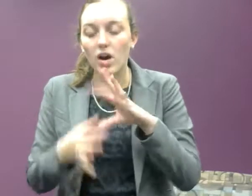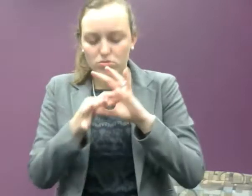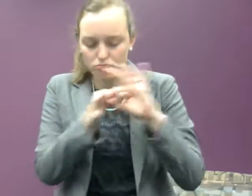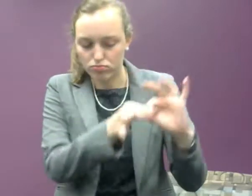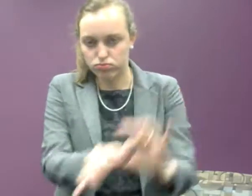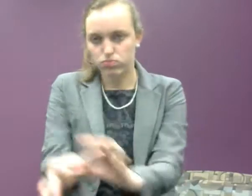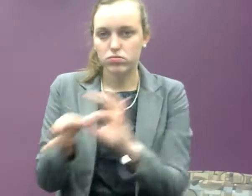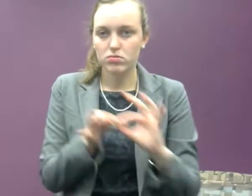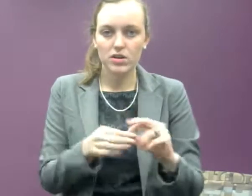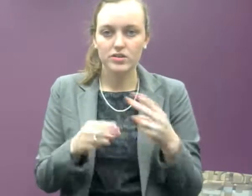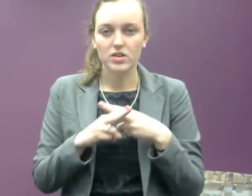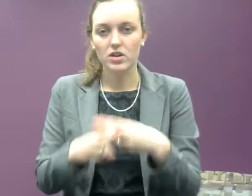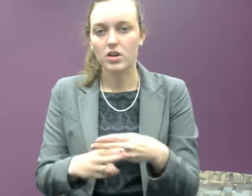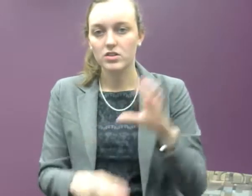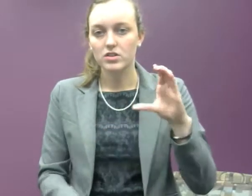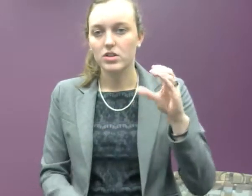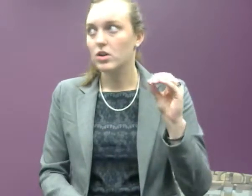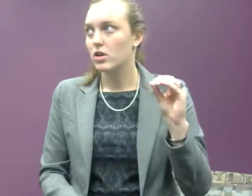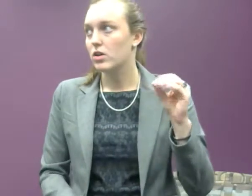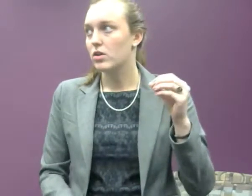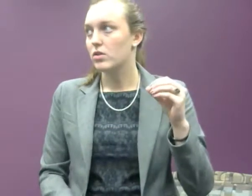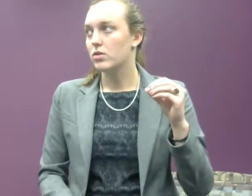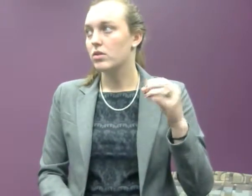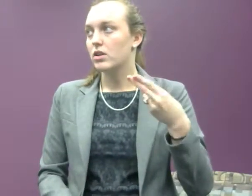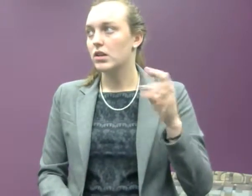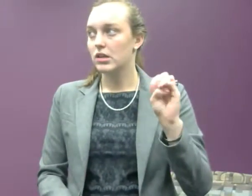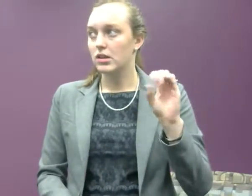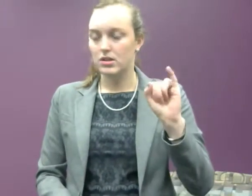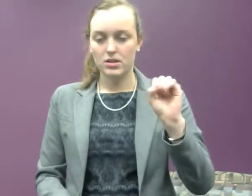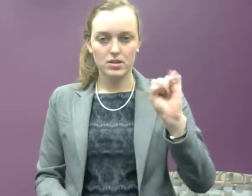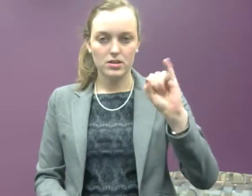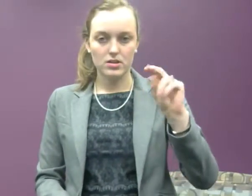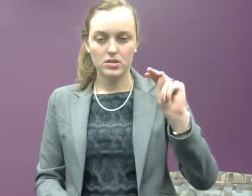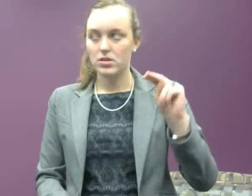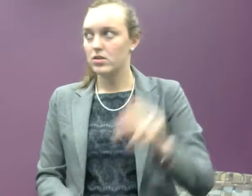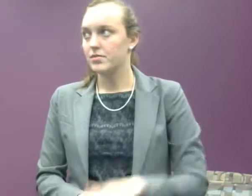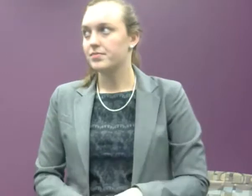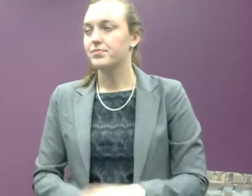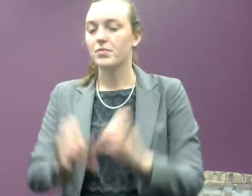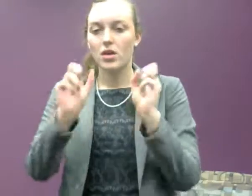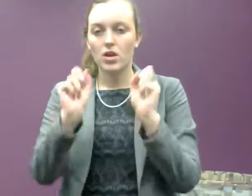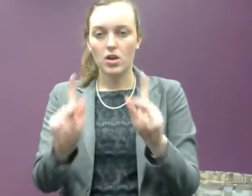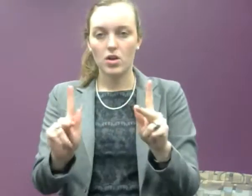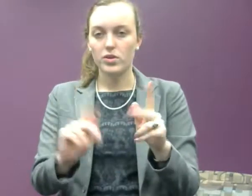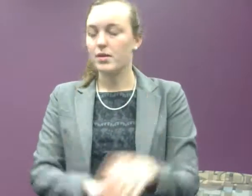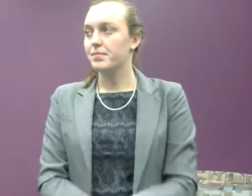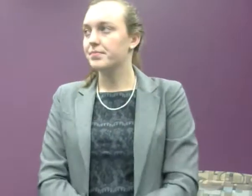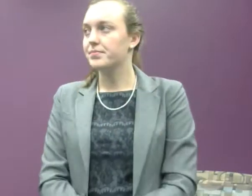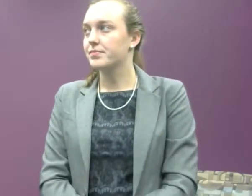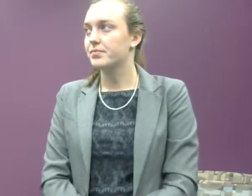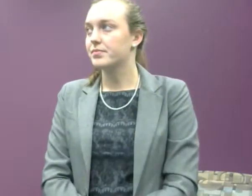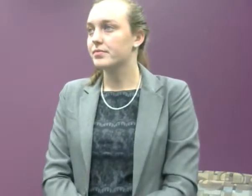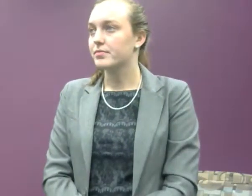Okay, finally gave it enough. Okay, now what about this property of water where it sticks to